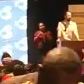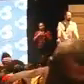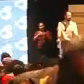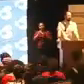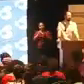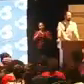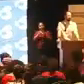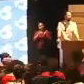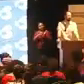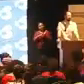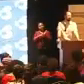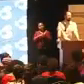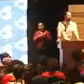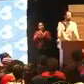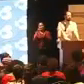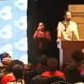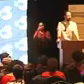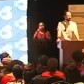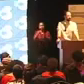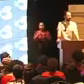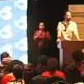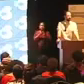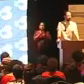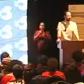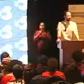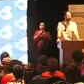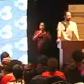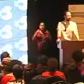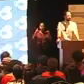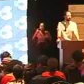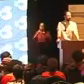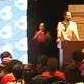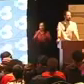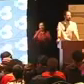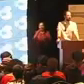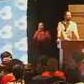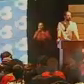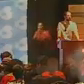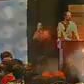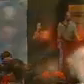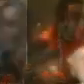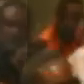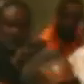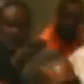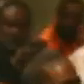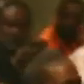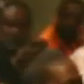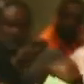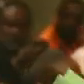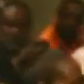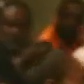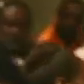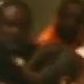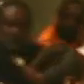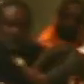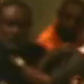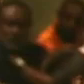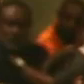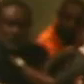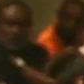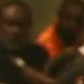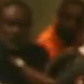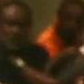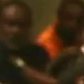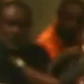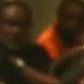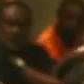I hope other departments in a country like IPA and others can also adopt this type